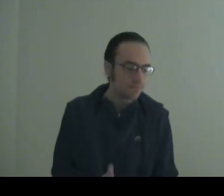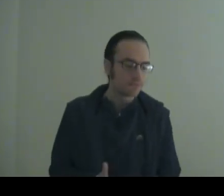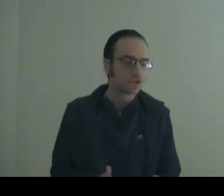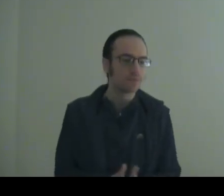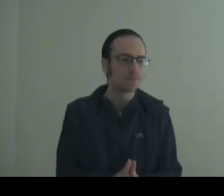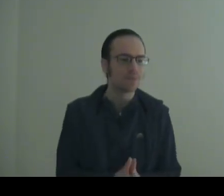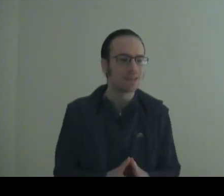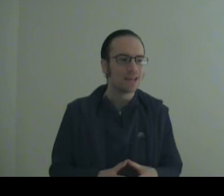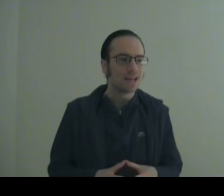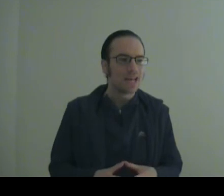excuse me, the